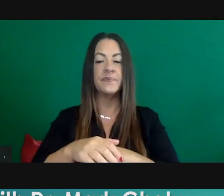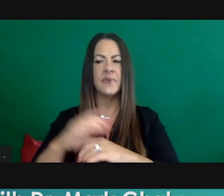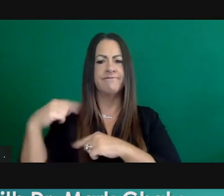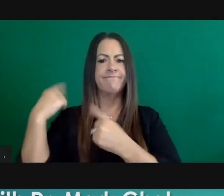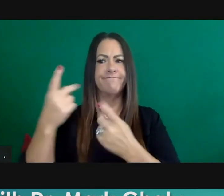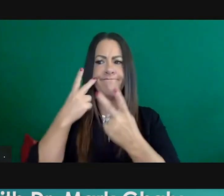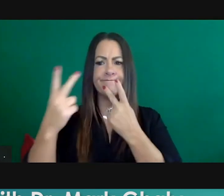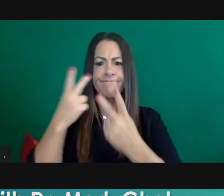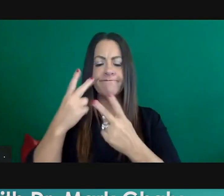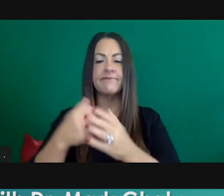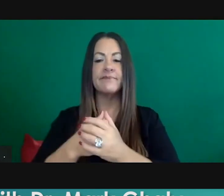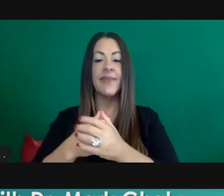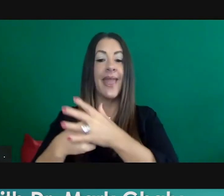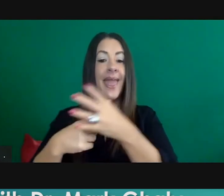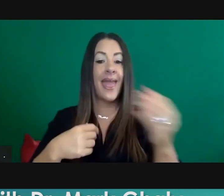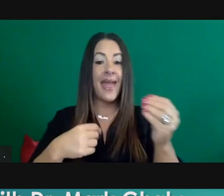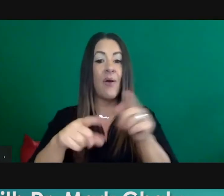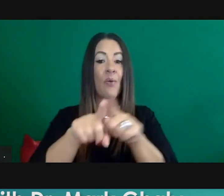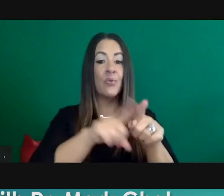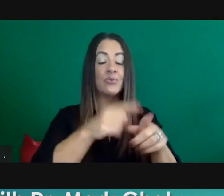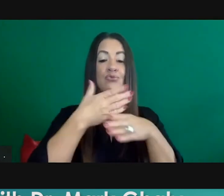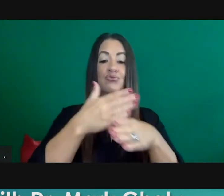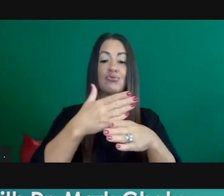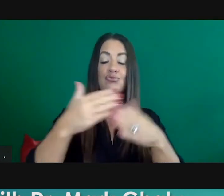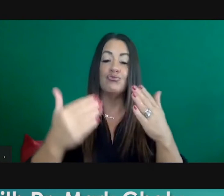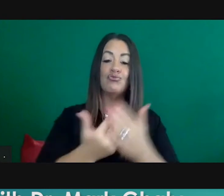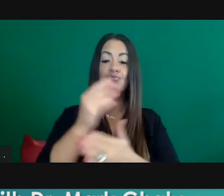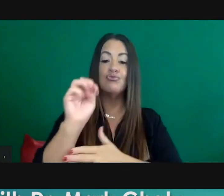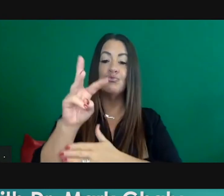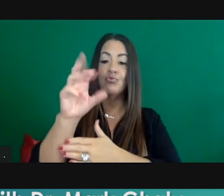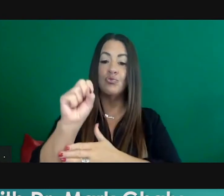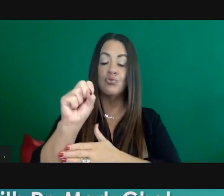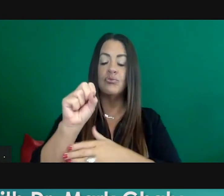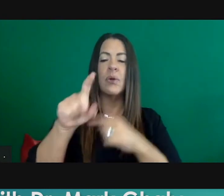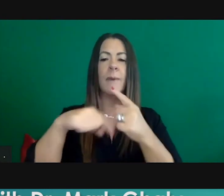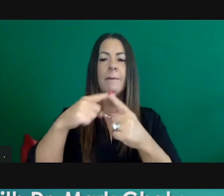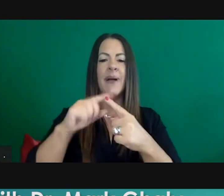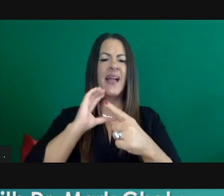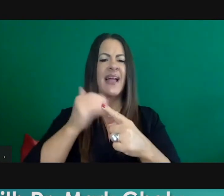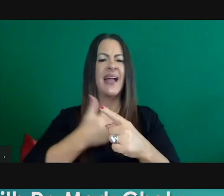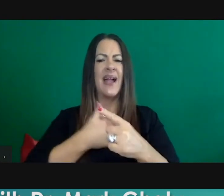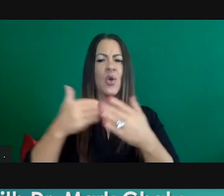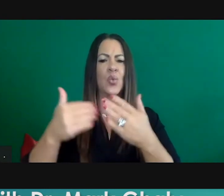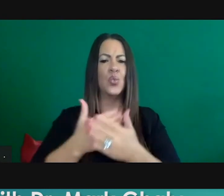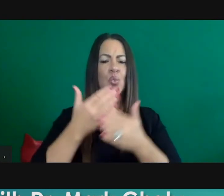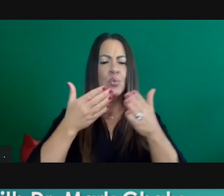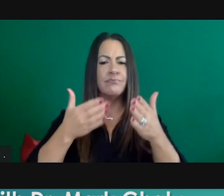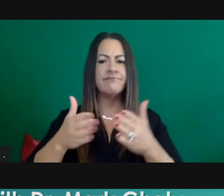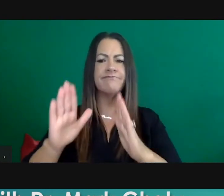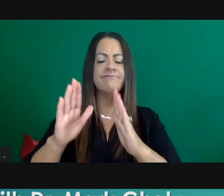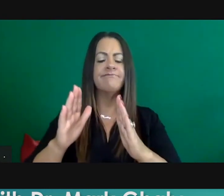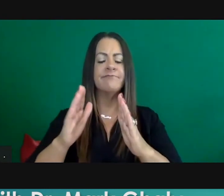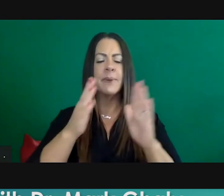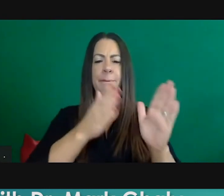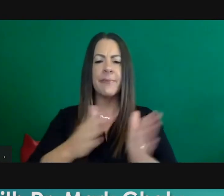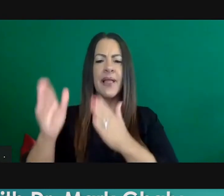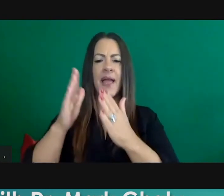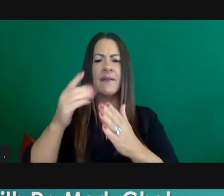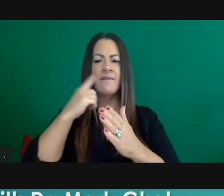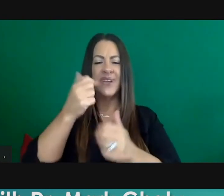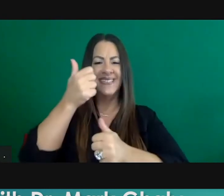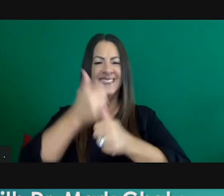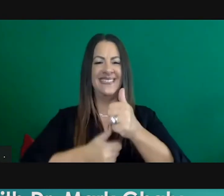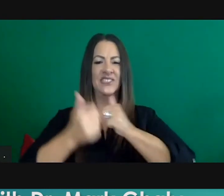also share some news about our blueprint and movement of counties through the tiers. And